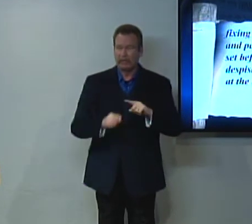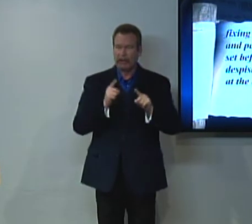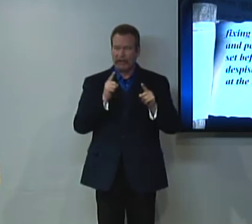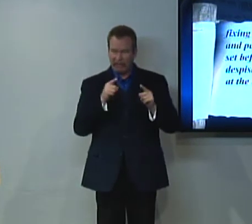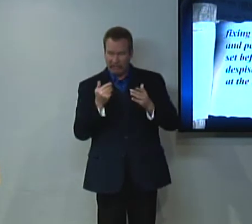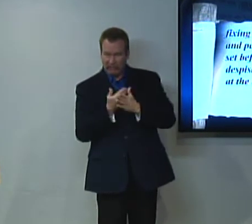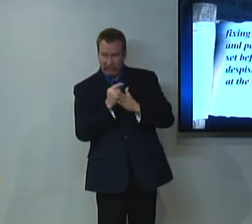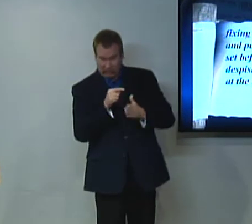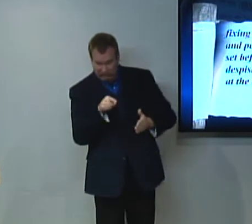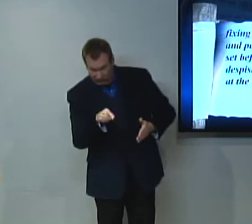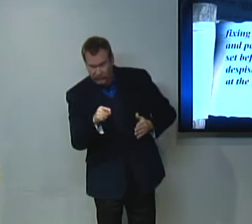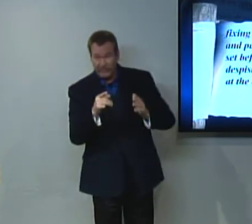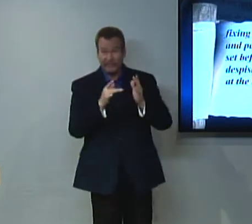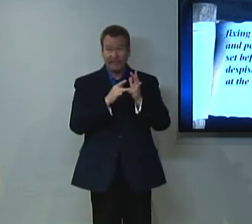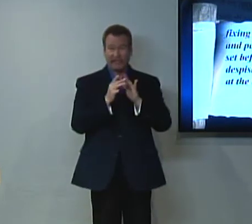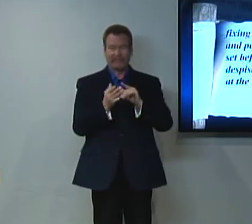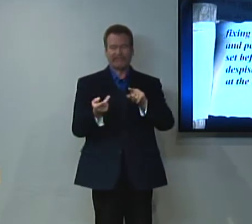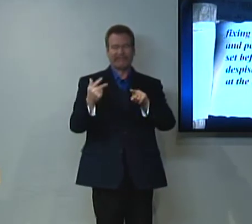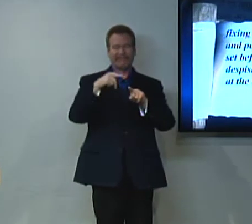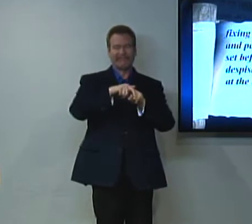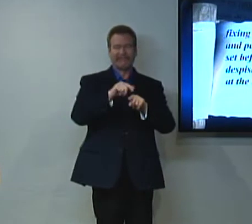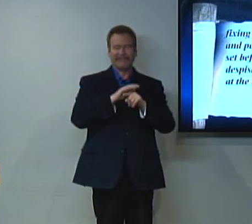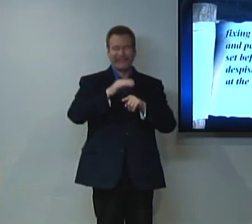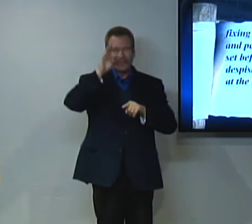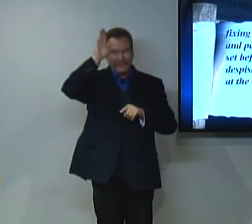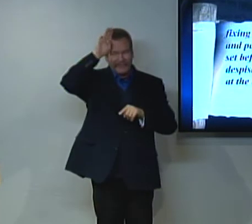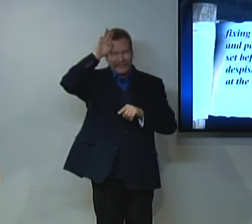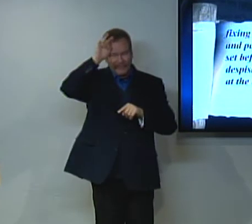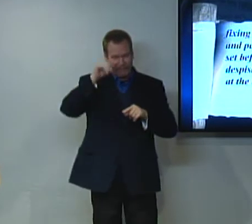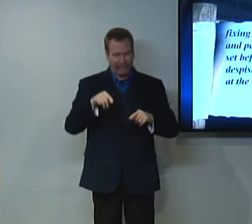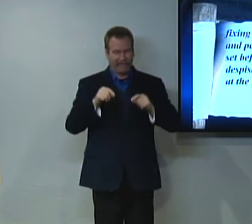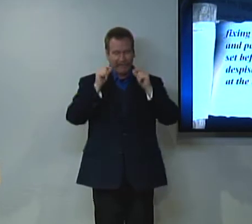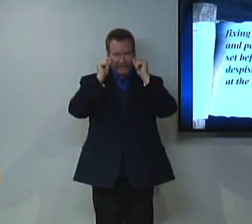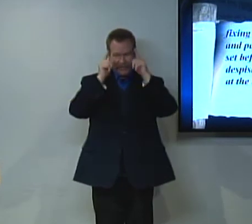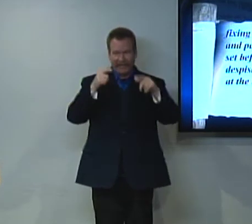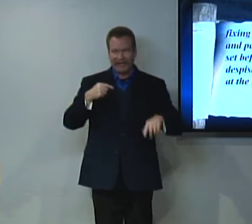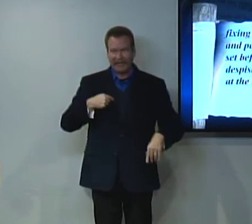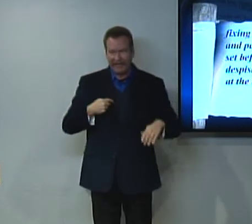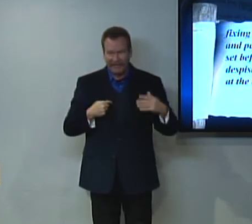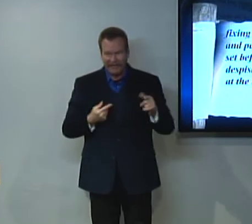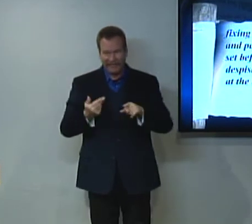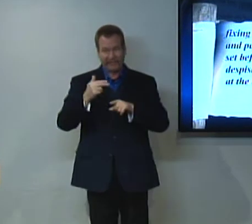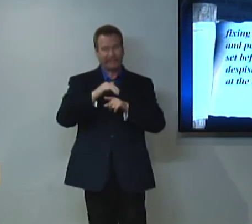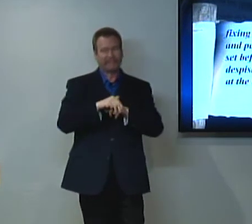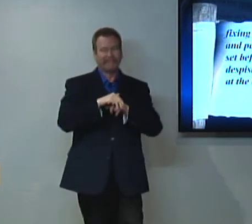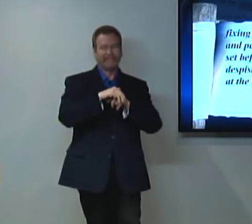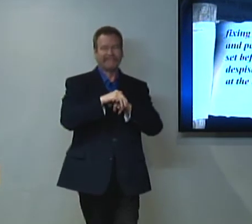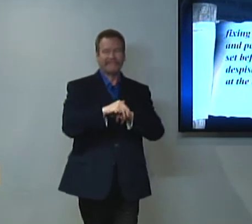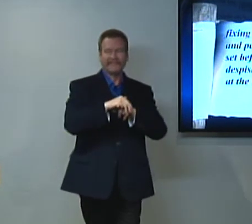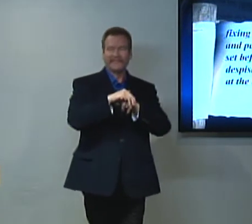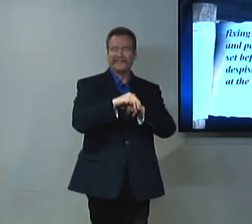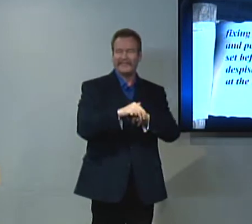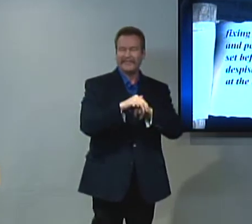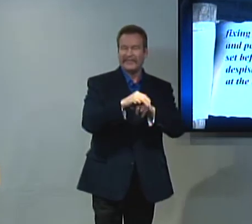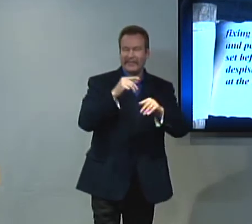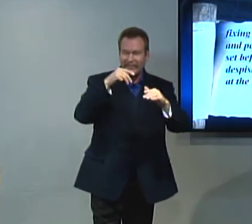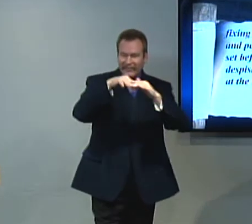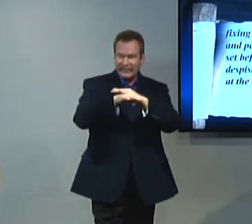God's called us to do. But in the New Testament, Jesus comes on, and he rides on a donkey. It's very surprising. He rides on a